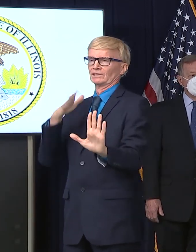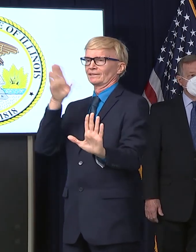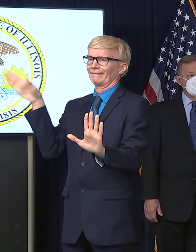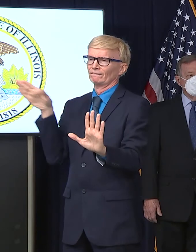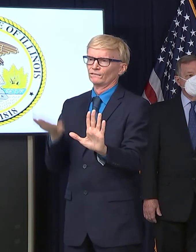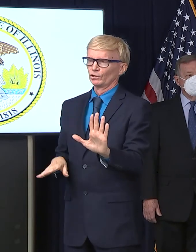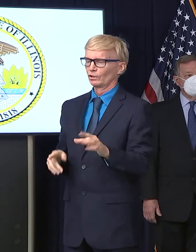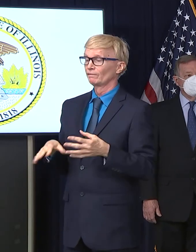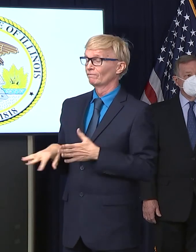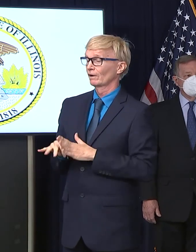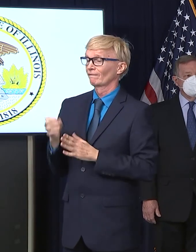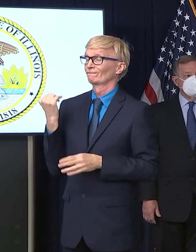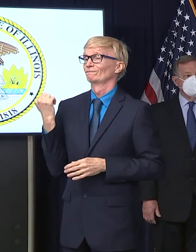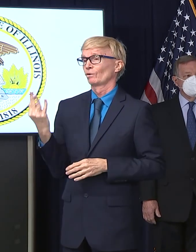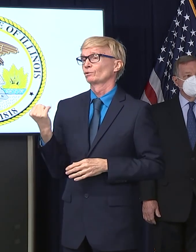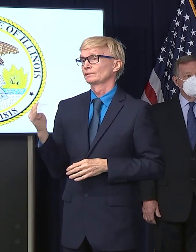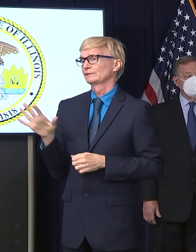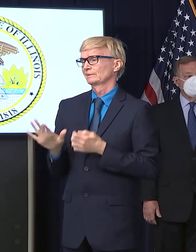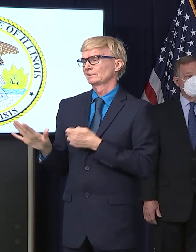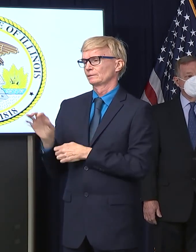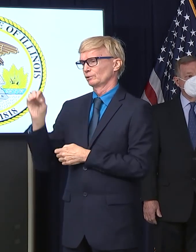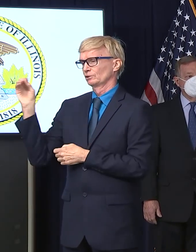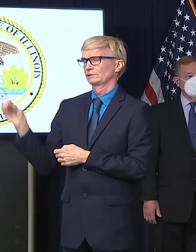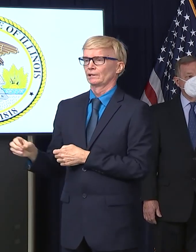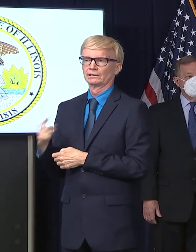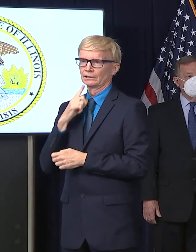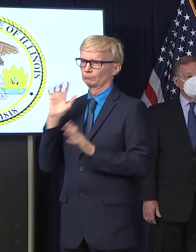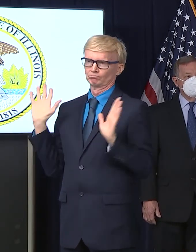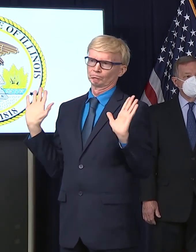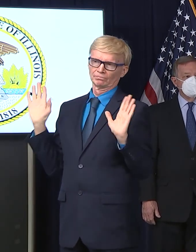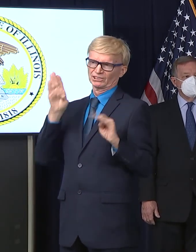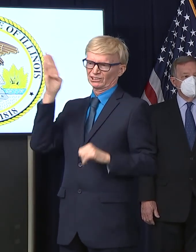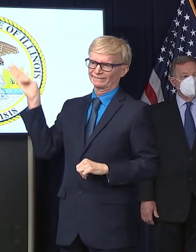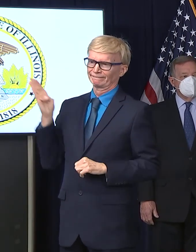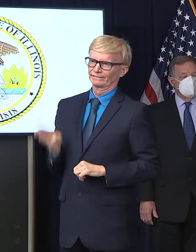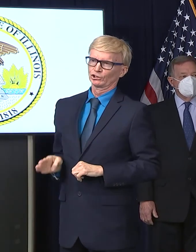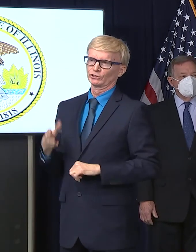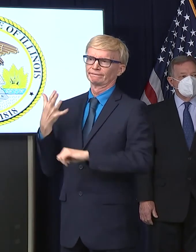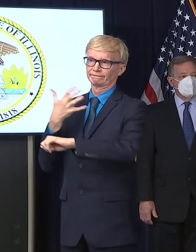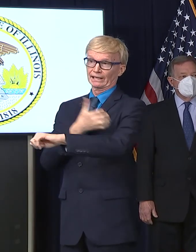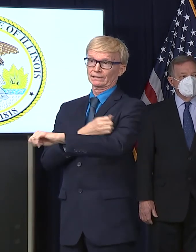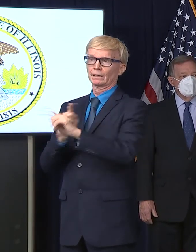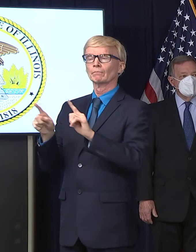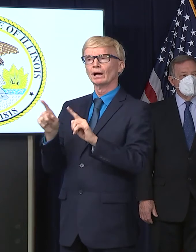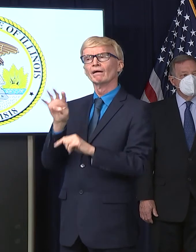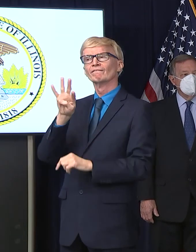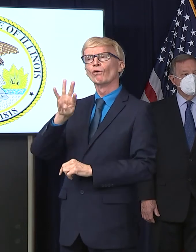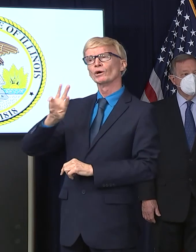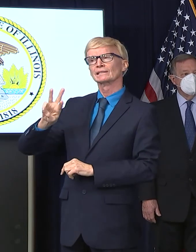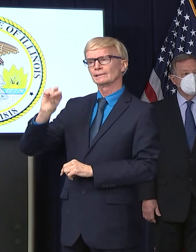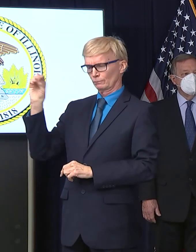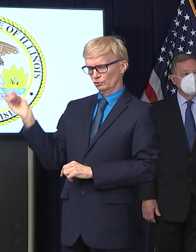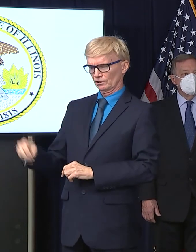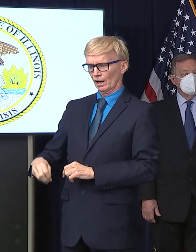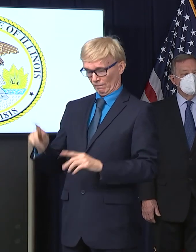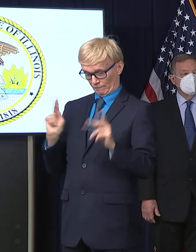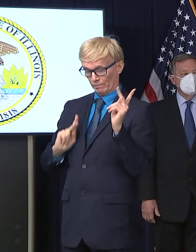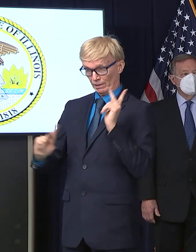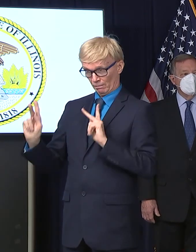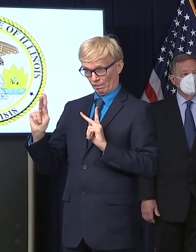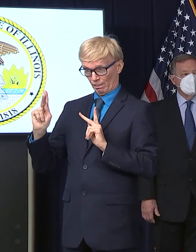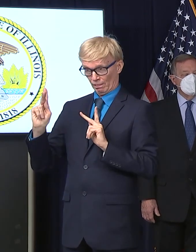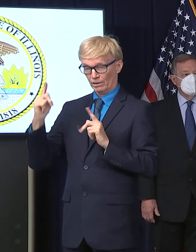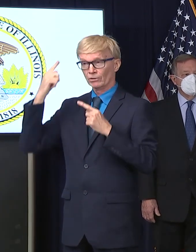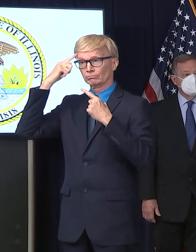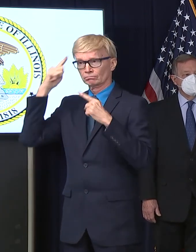about 14% that have said that they will never get the vaccine. But there was about 46% of people who said